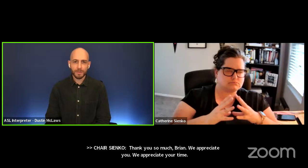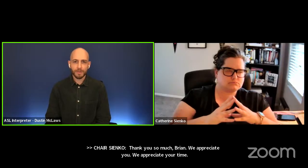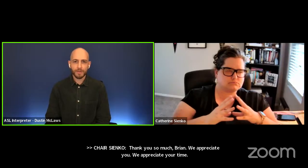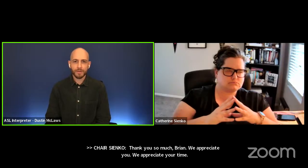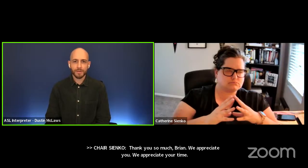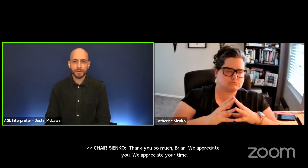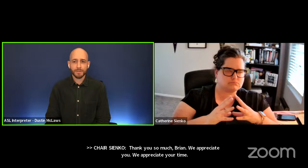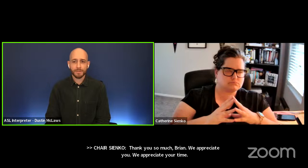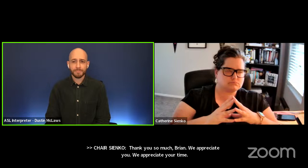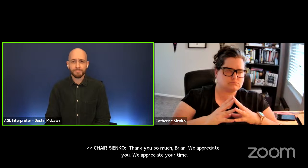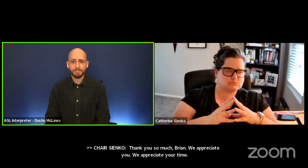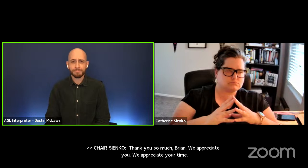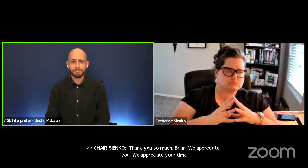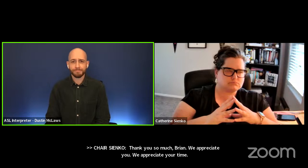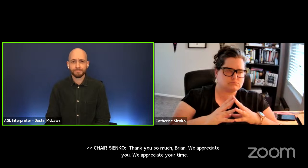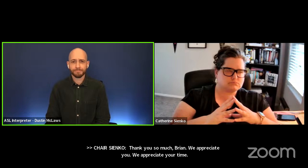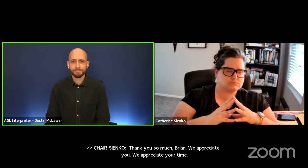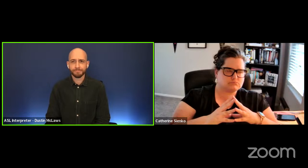Okay.